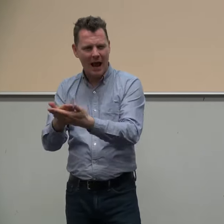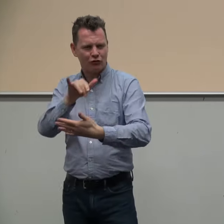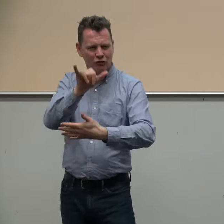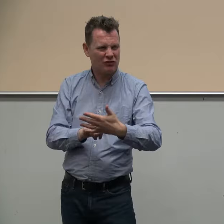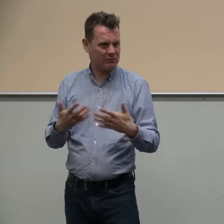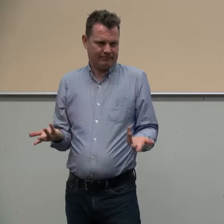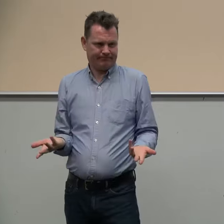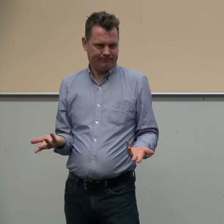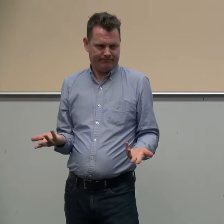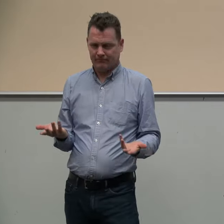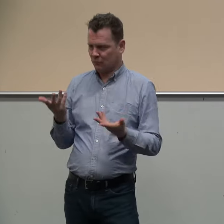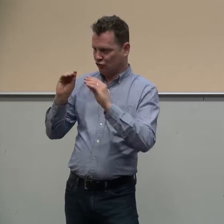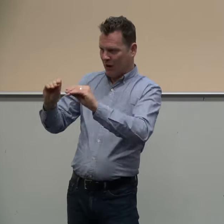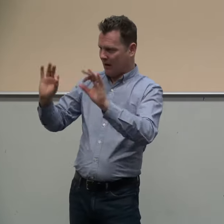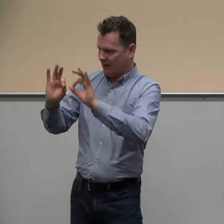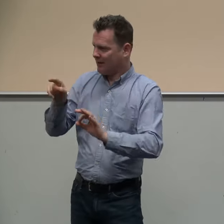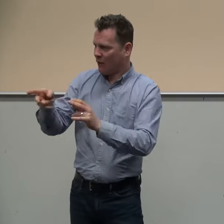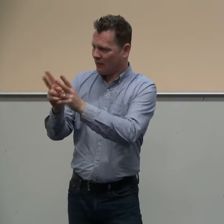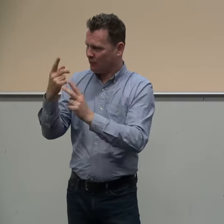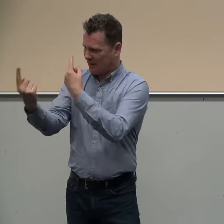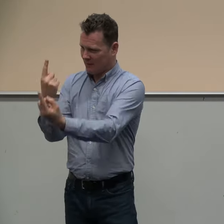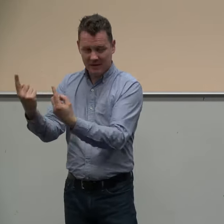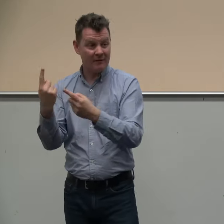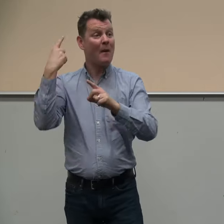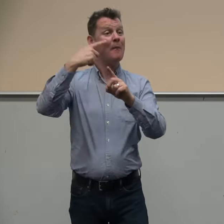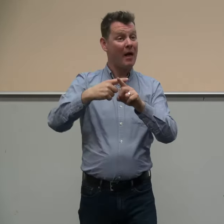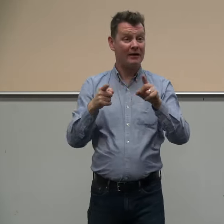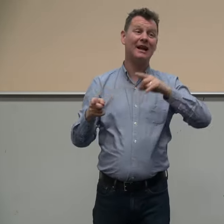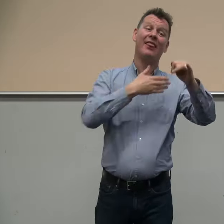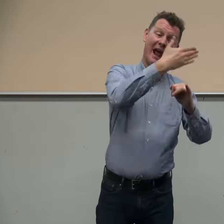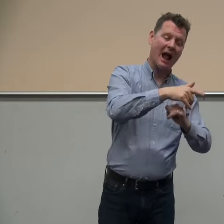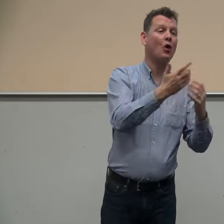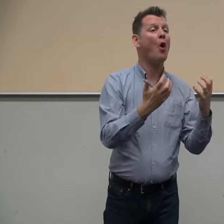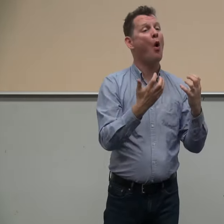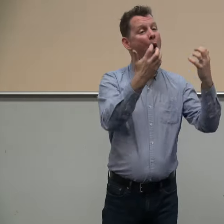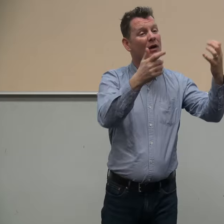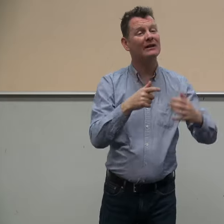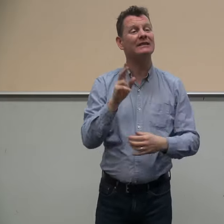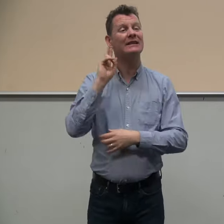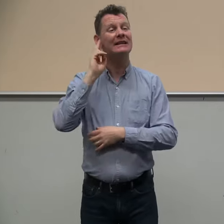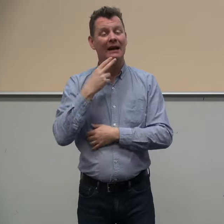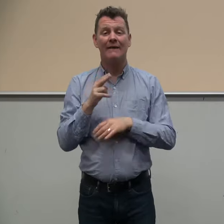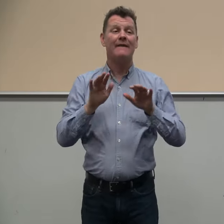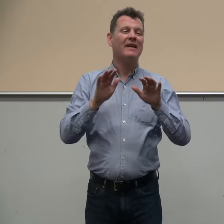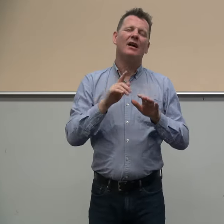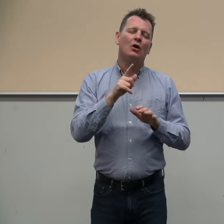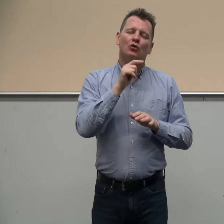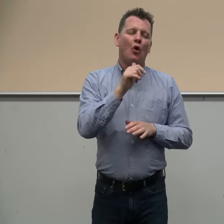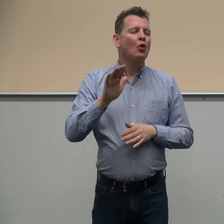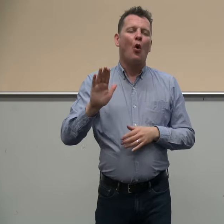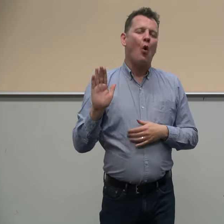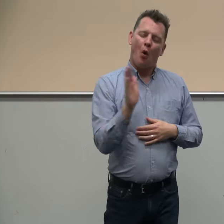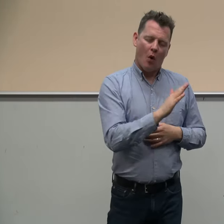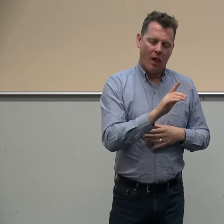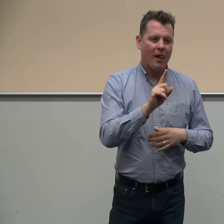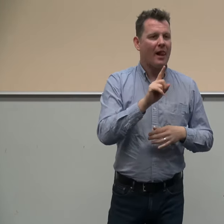already. Also, at the audience end, It's very easy for deaf people, not all deaf people, and obviously